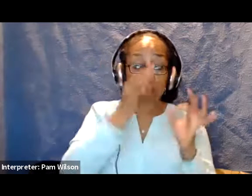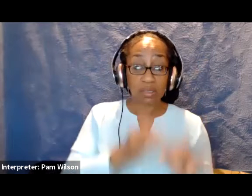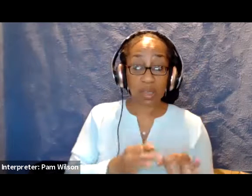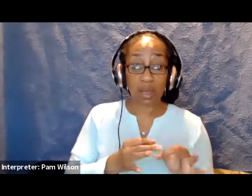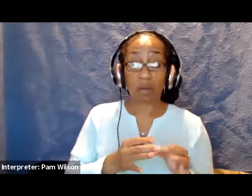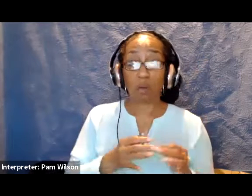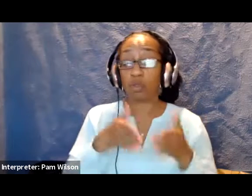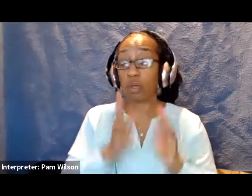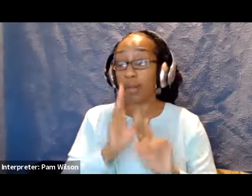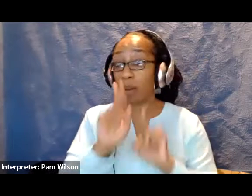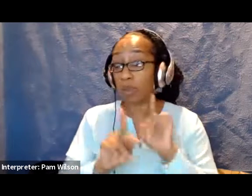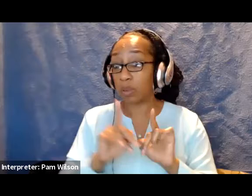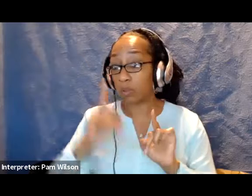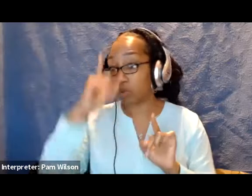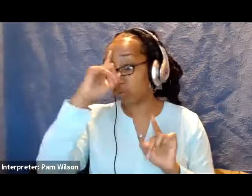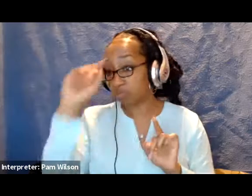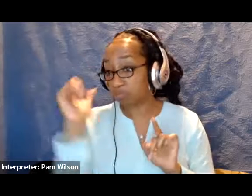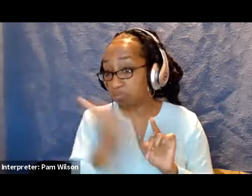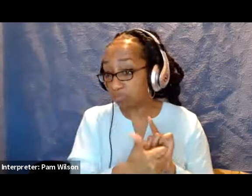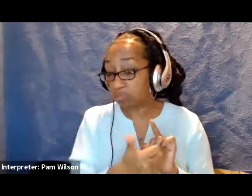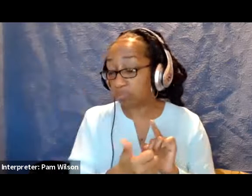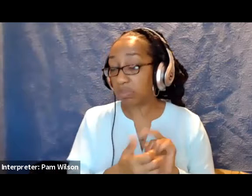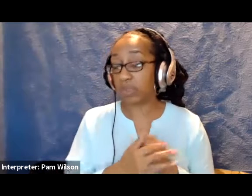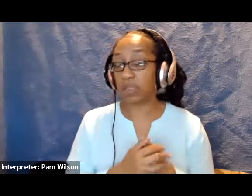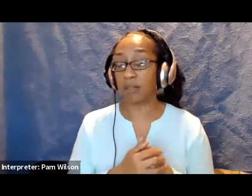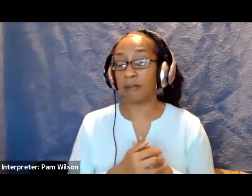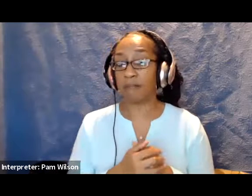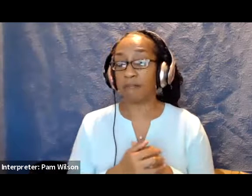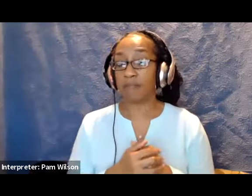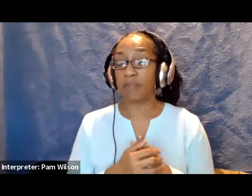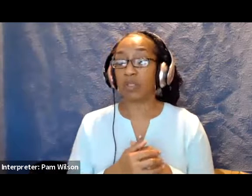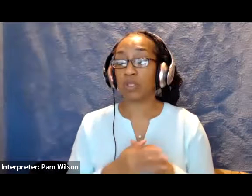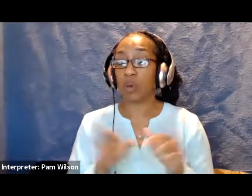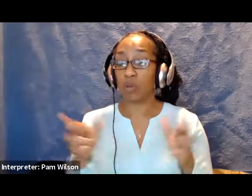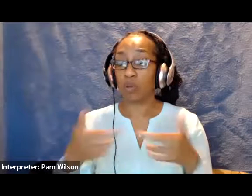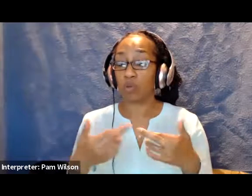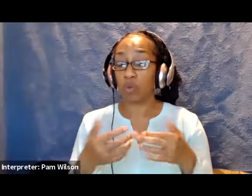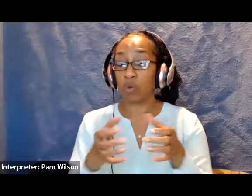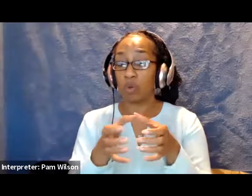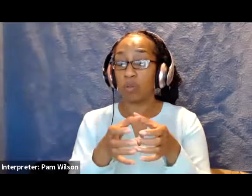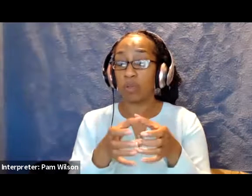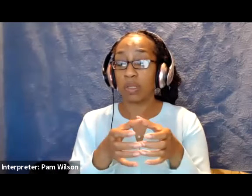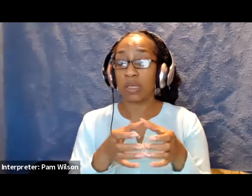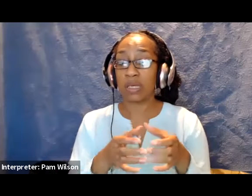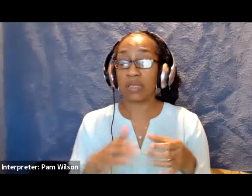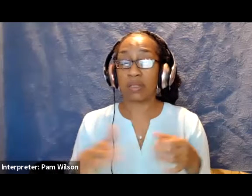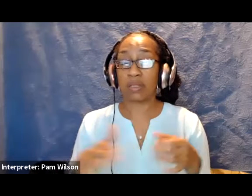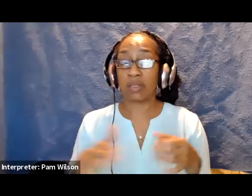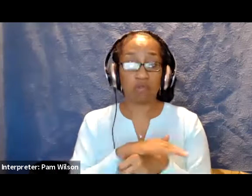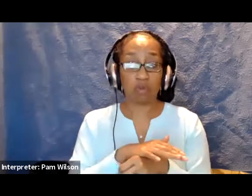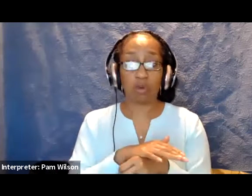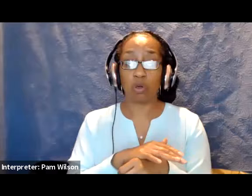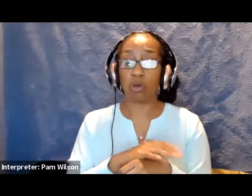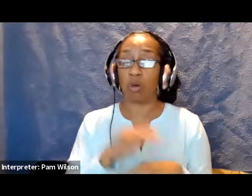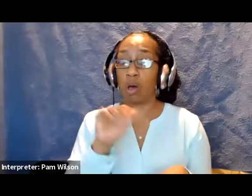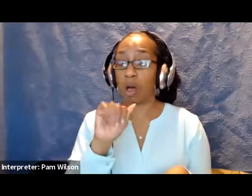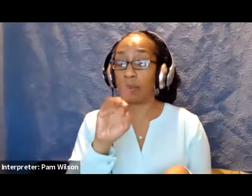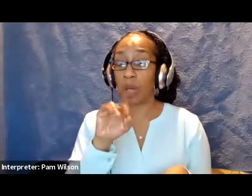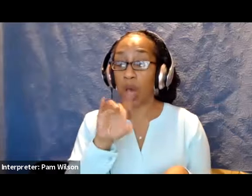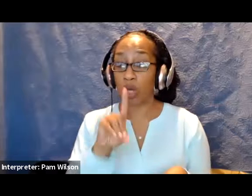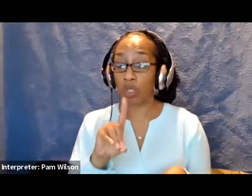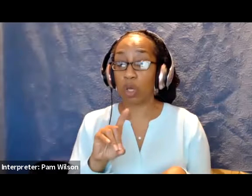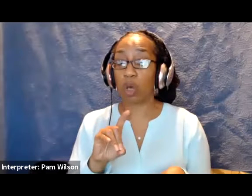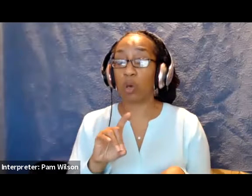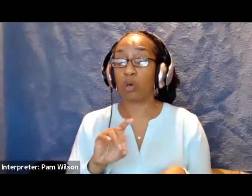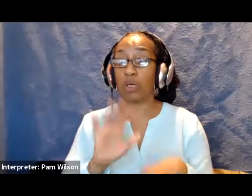choose, okay? So breakout rooms basically have full audio, video, and screen share capabilities. The